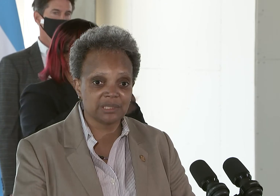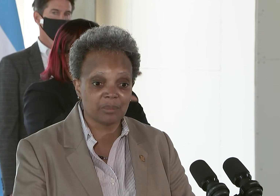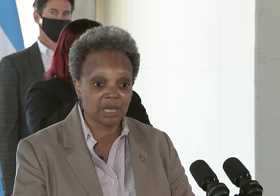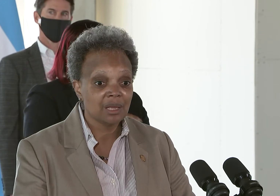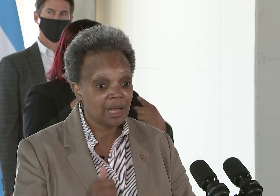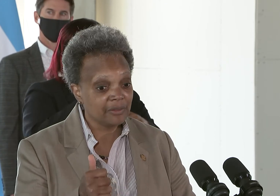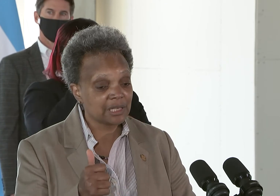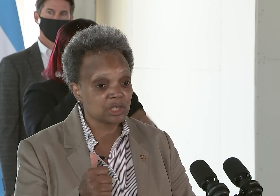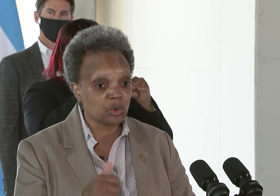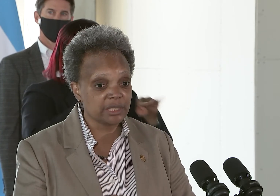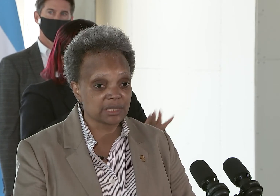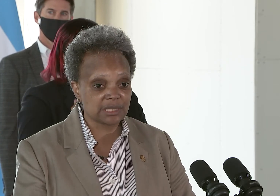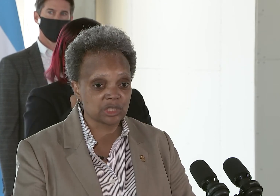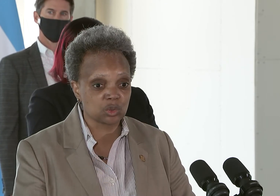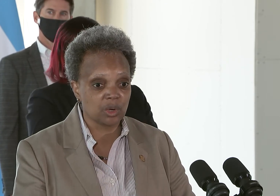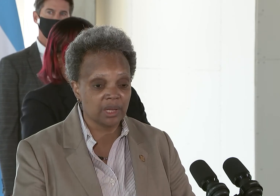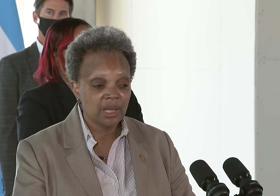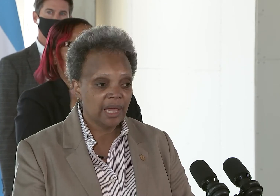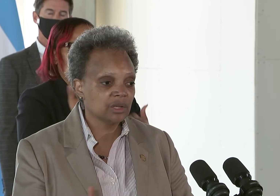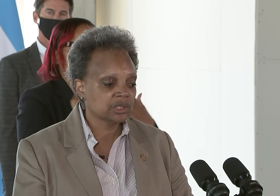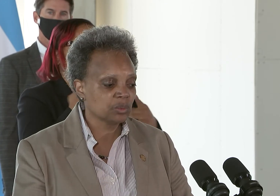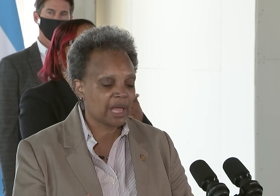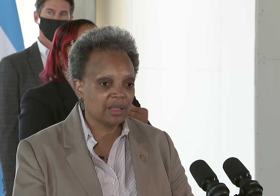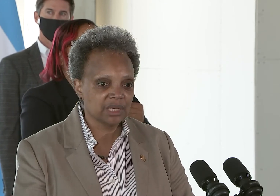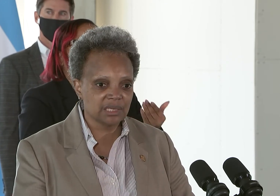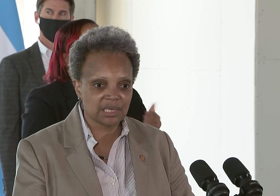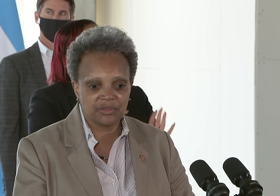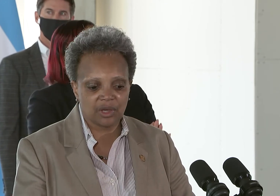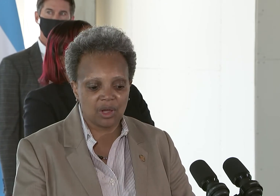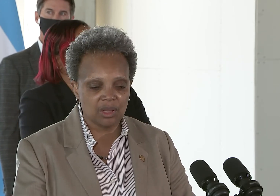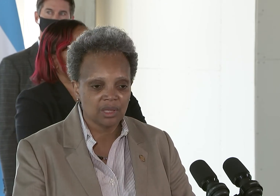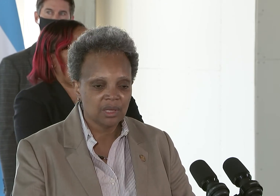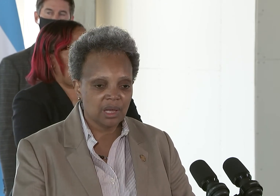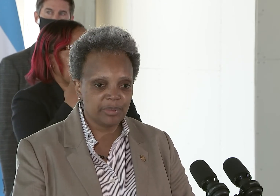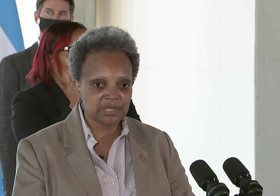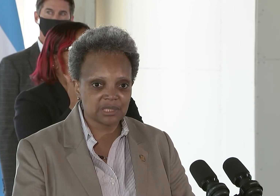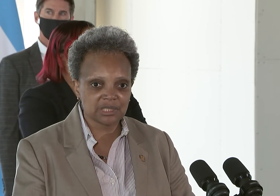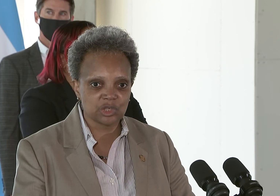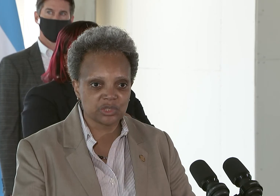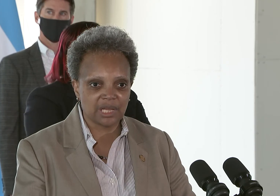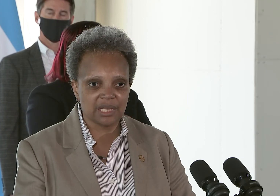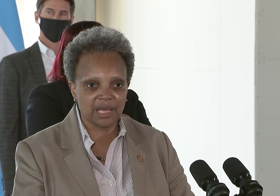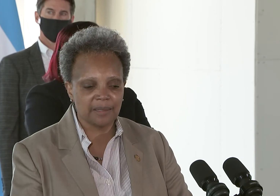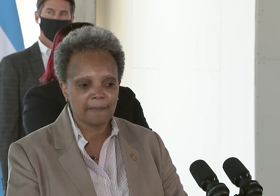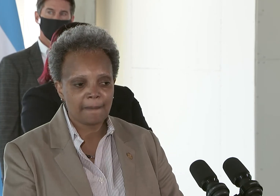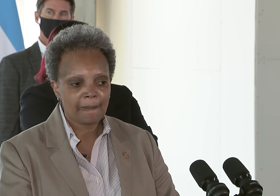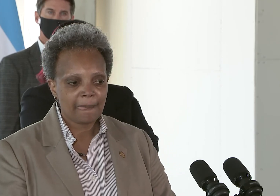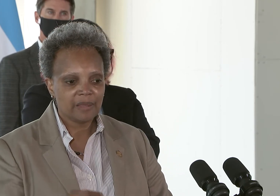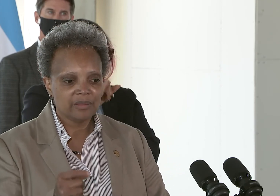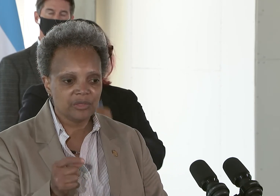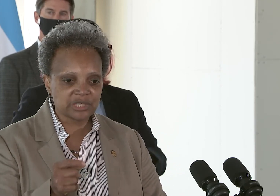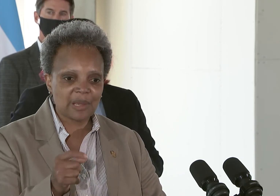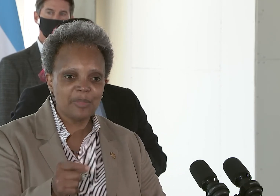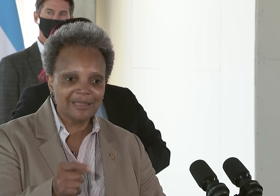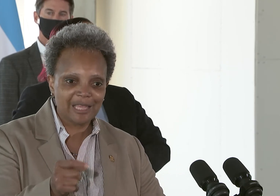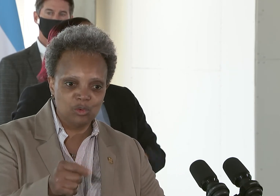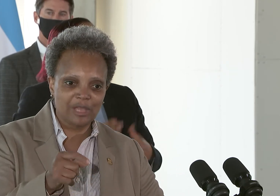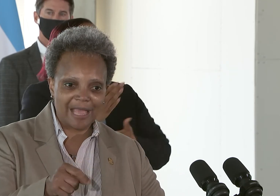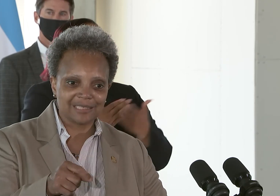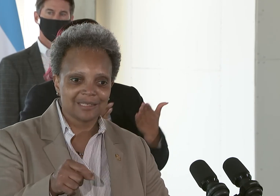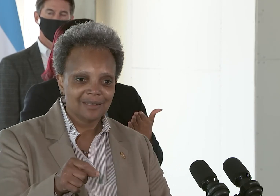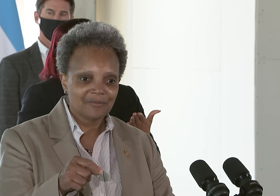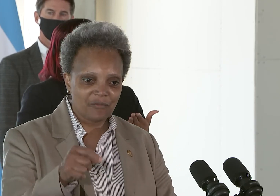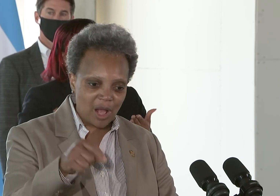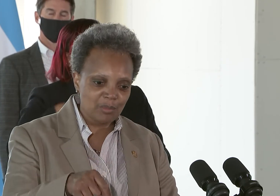during the pandemic. I think that's a great success story. And look, the reality is, and I think all businesses understand that, there's something that